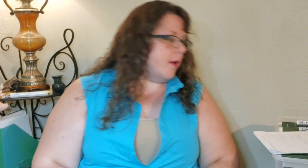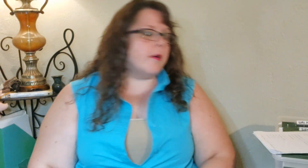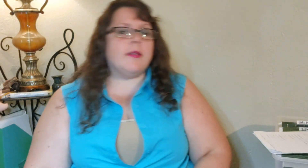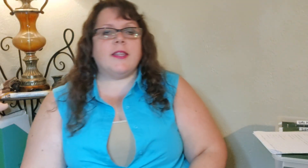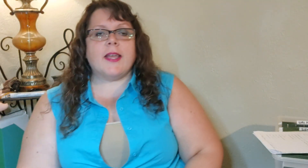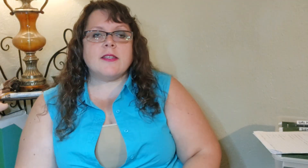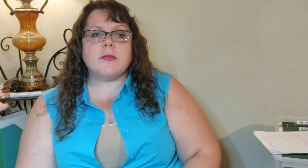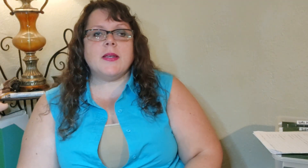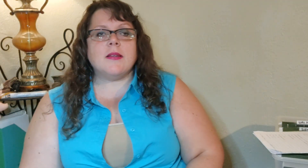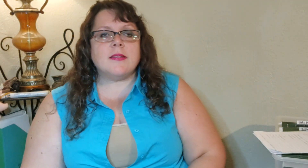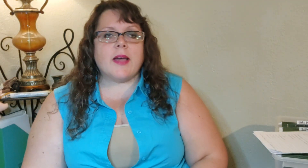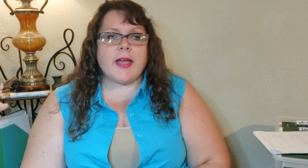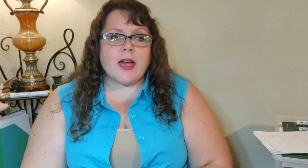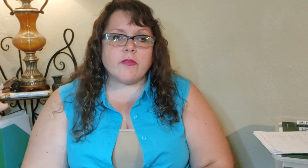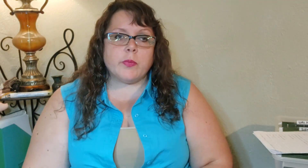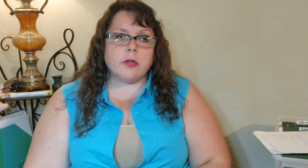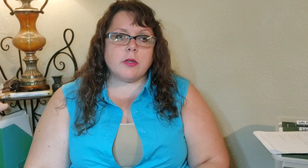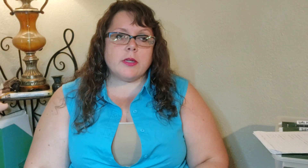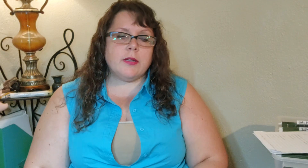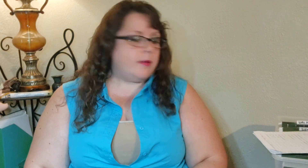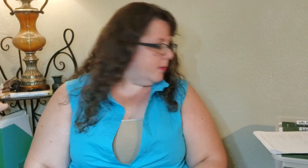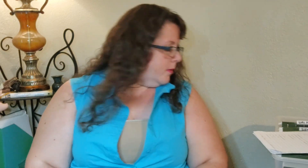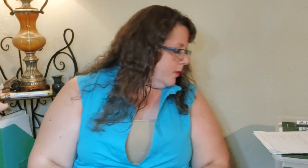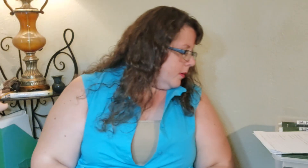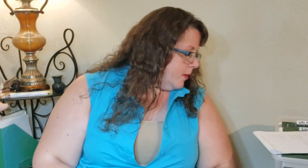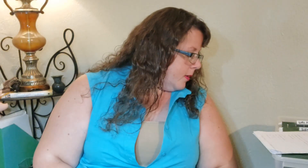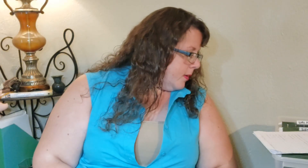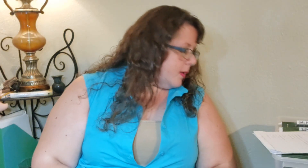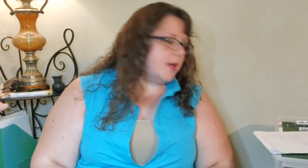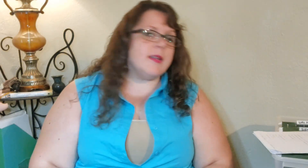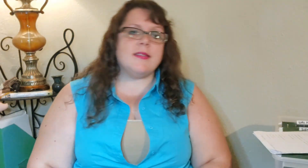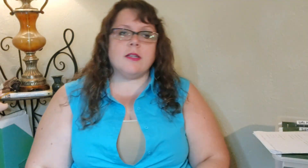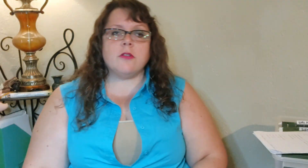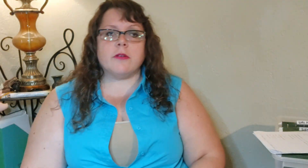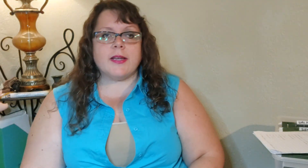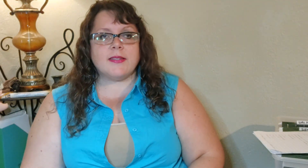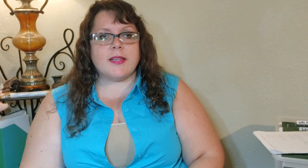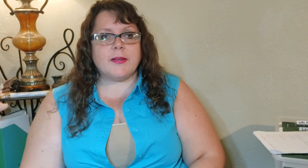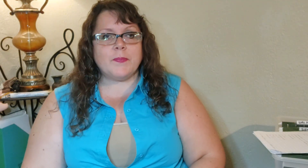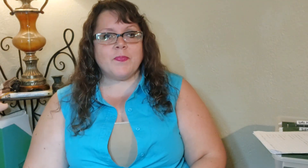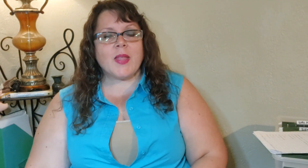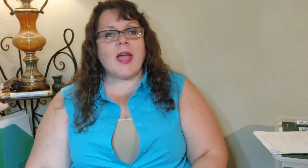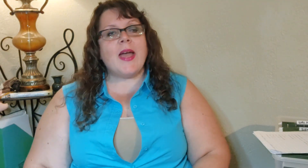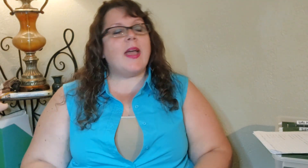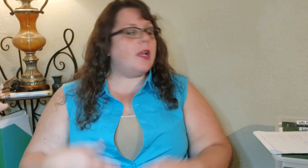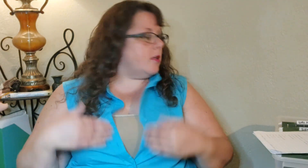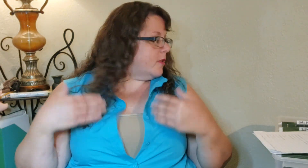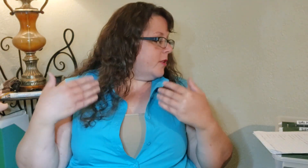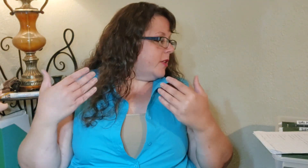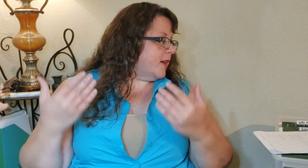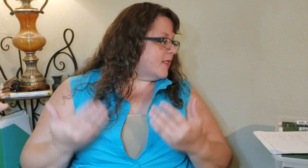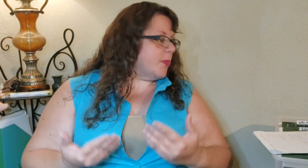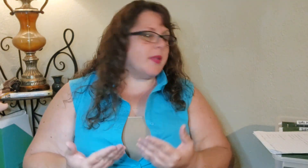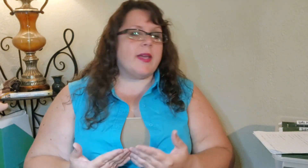All right, the next one is I have book. It is interesting. And also to